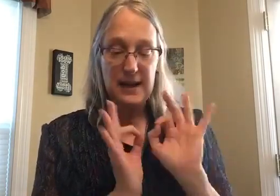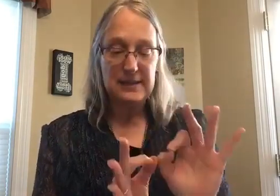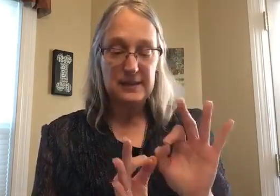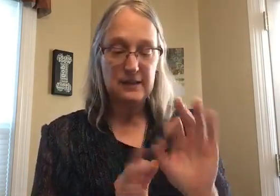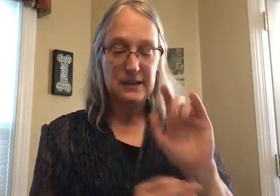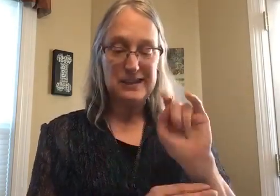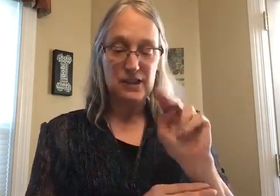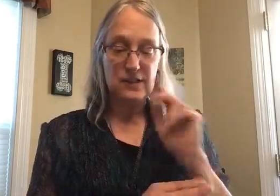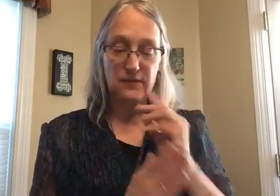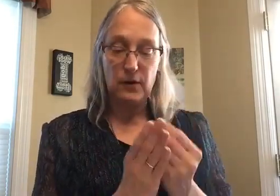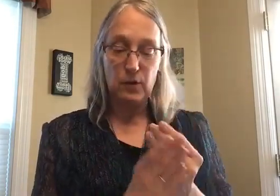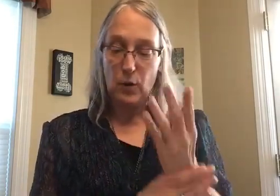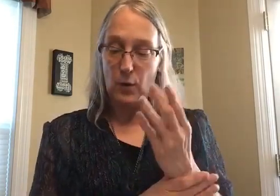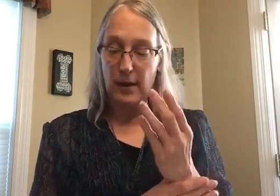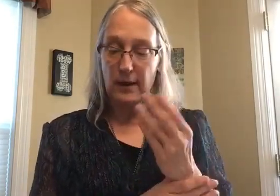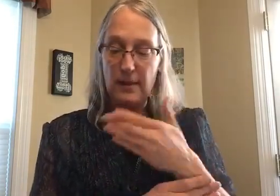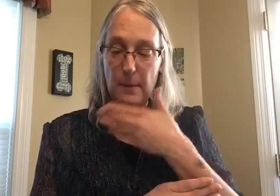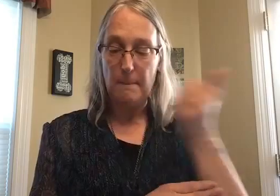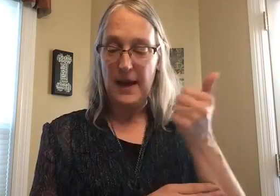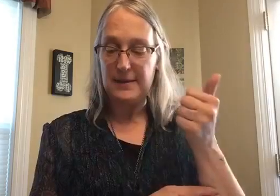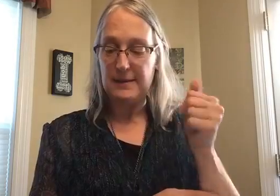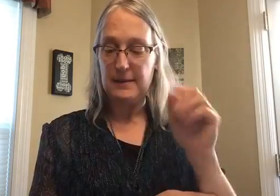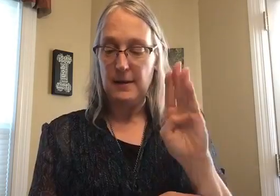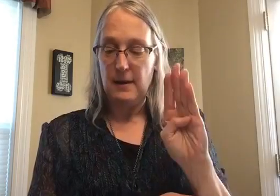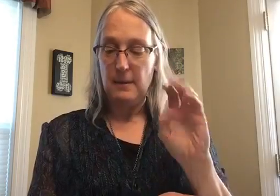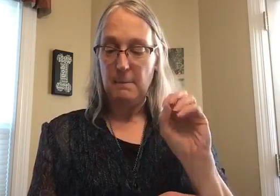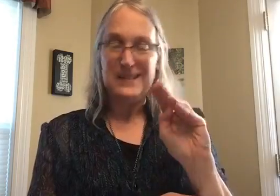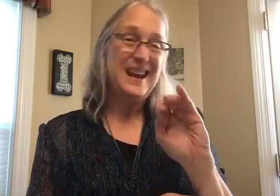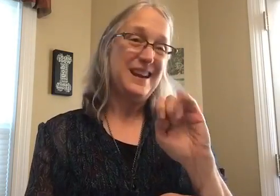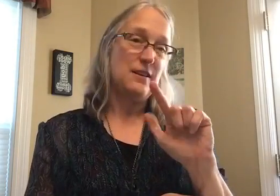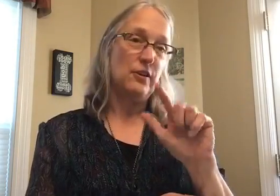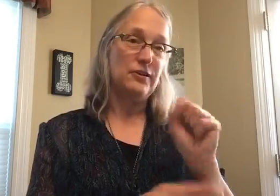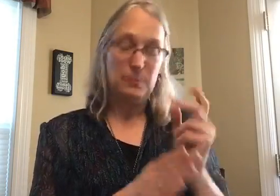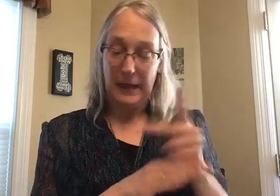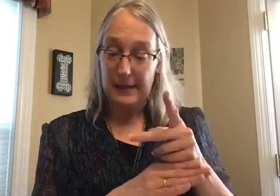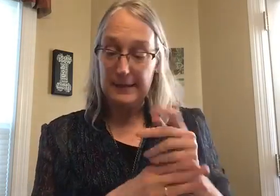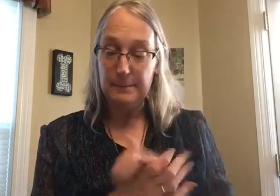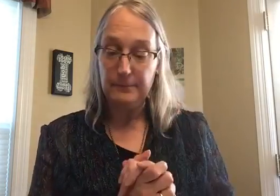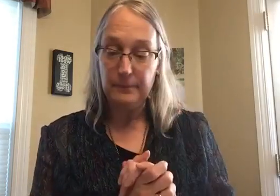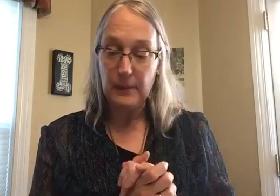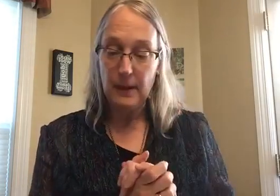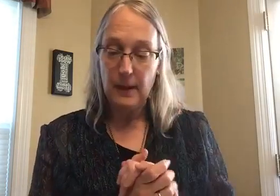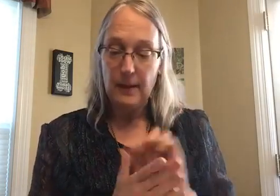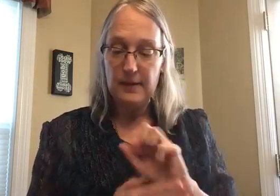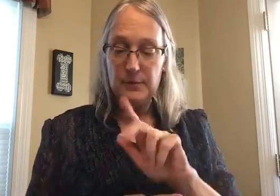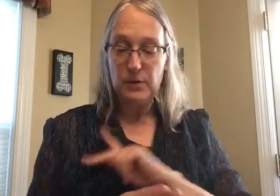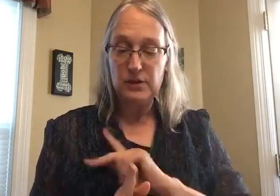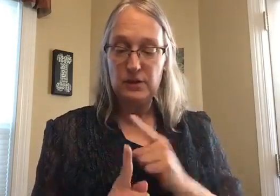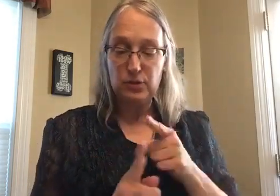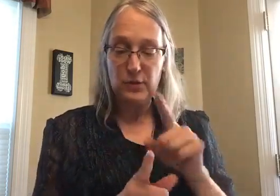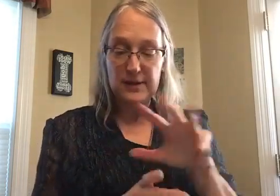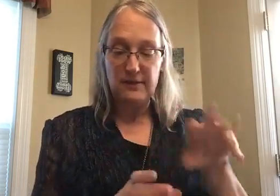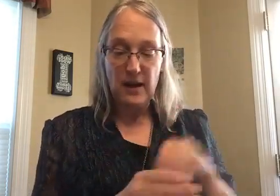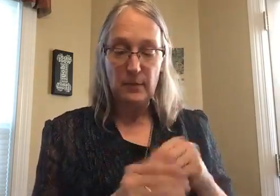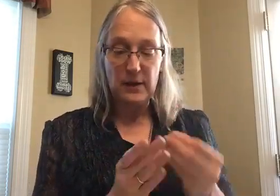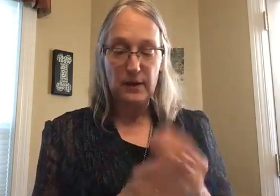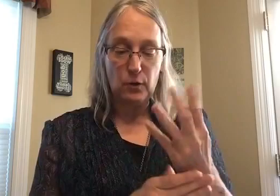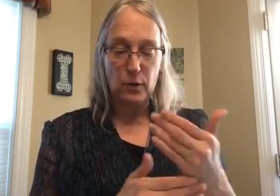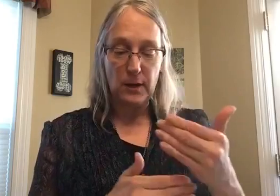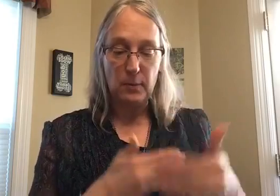ideal condition for growing the best botanicals, plants. This personal direct involvement in the growing